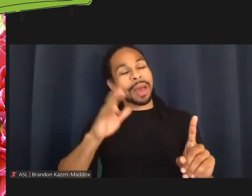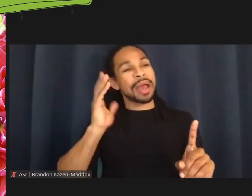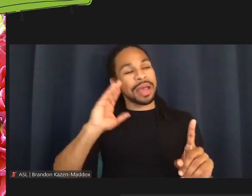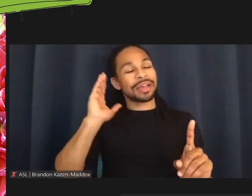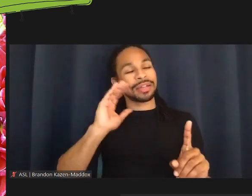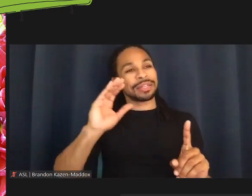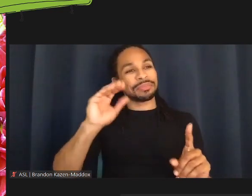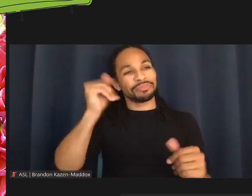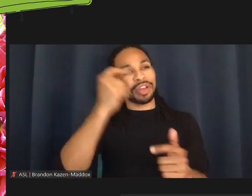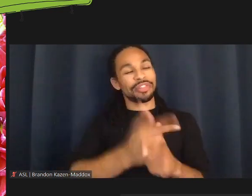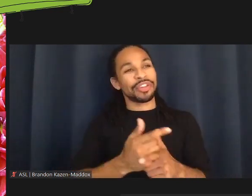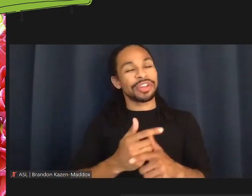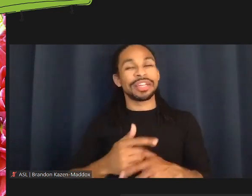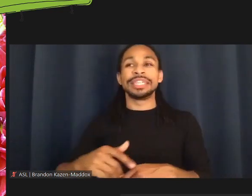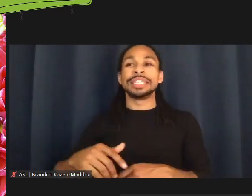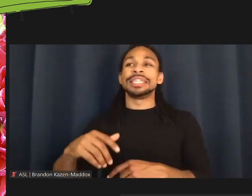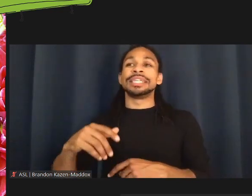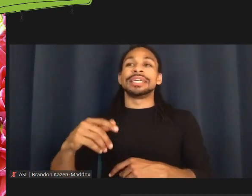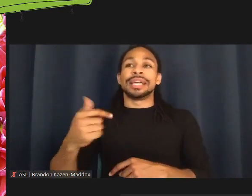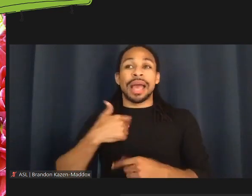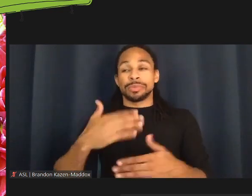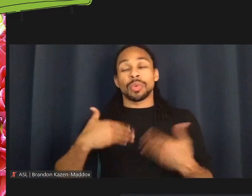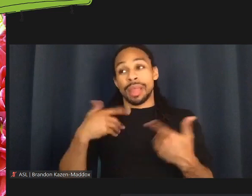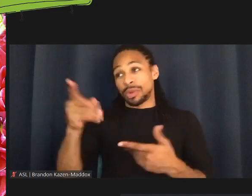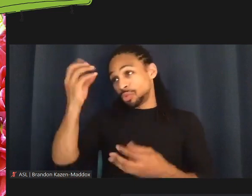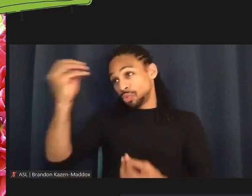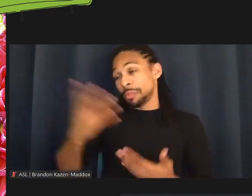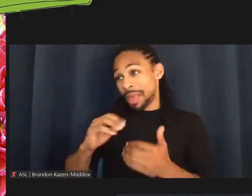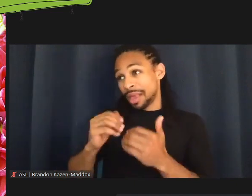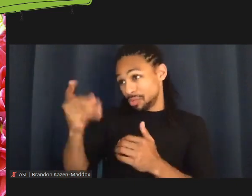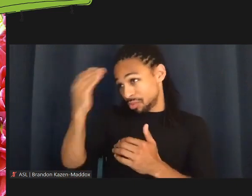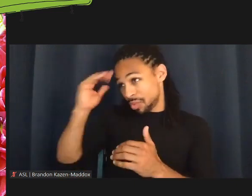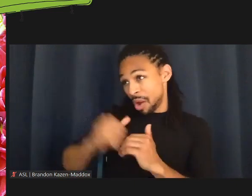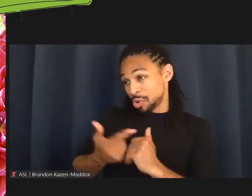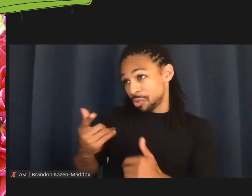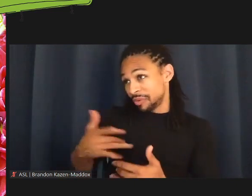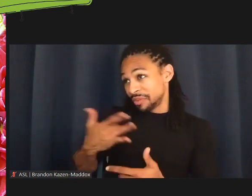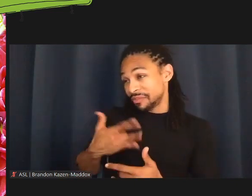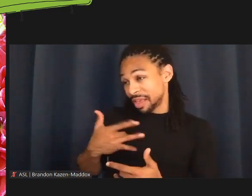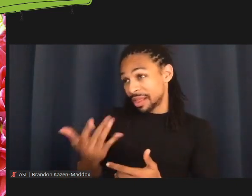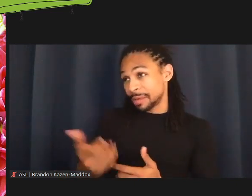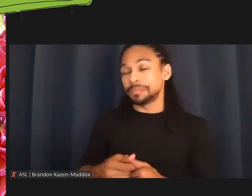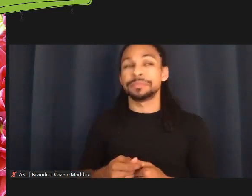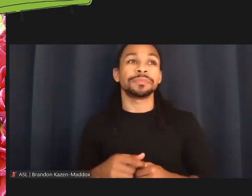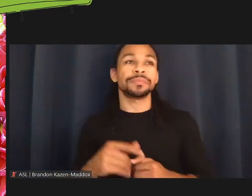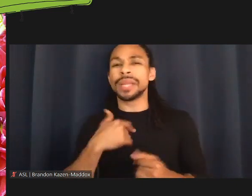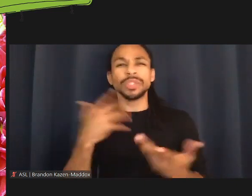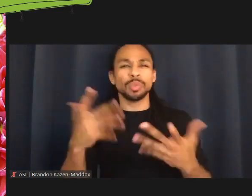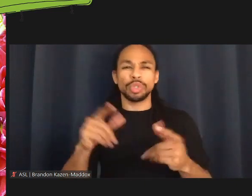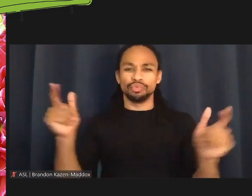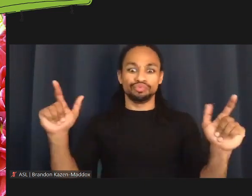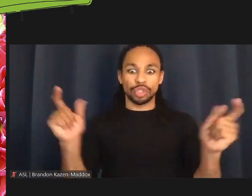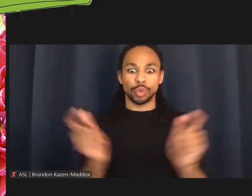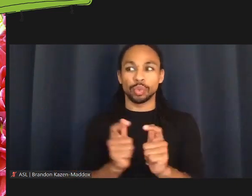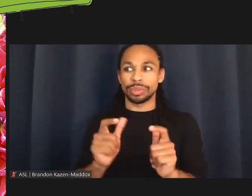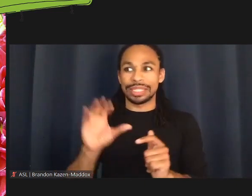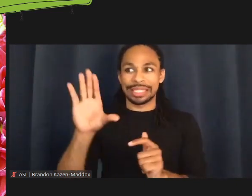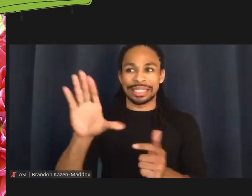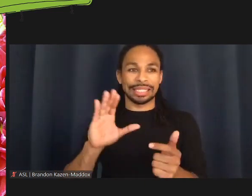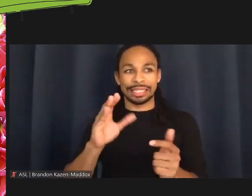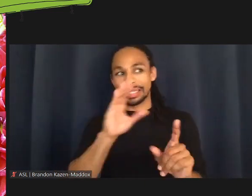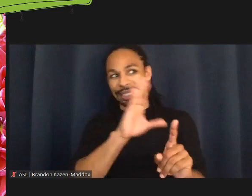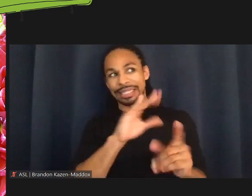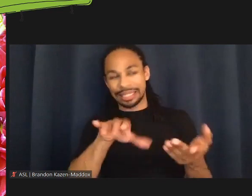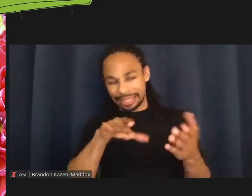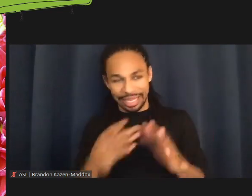you told me how you were feeling, I began. I worry over reducing Ray to the manner of his death. His wittiness shone like a